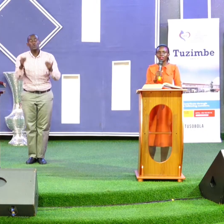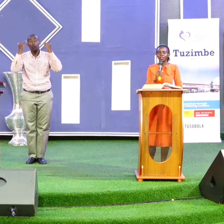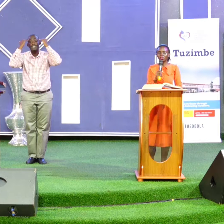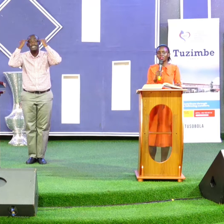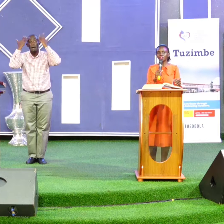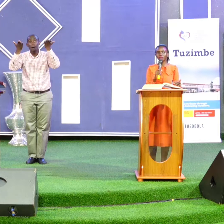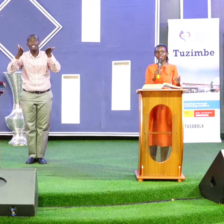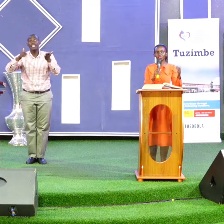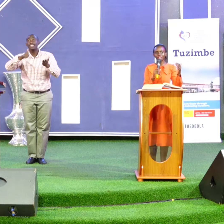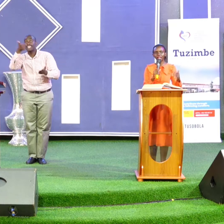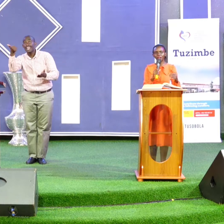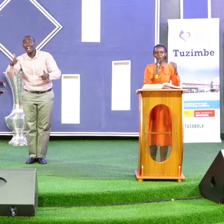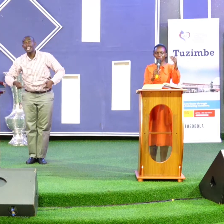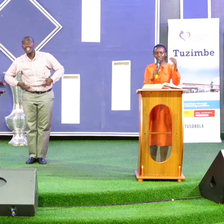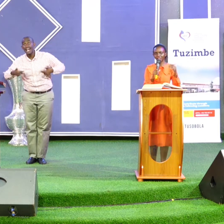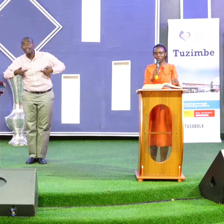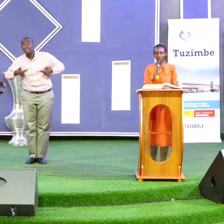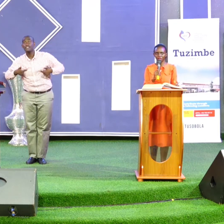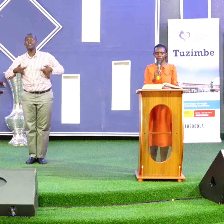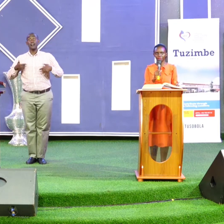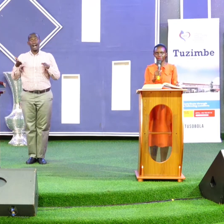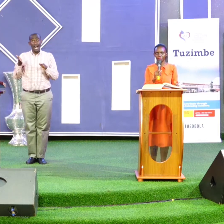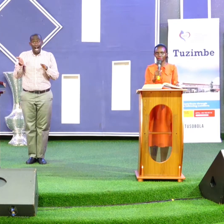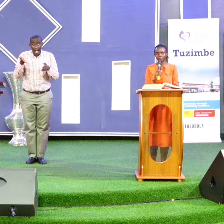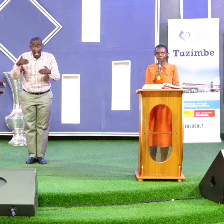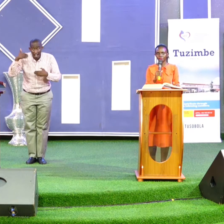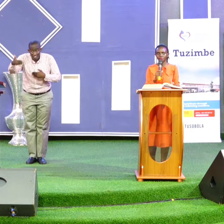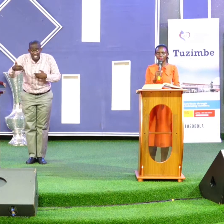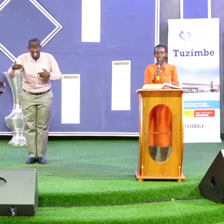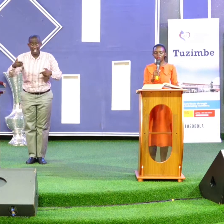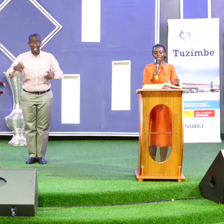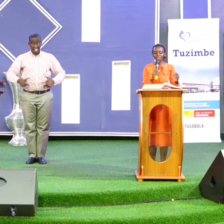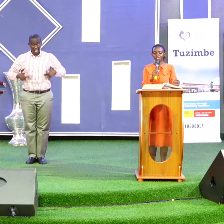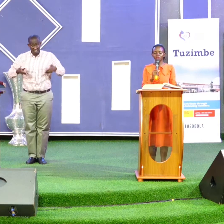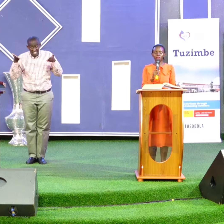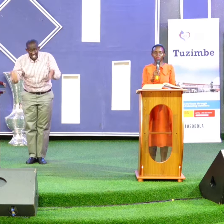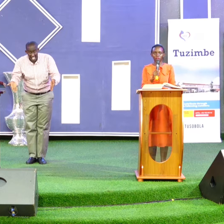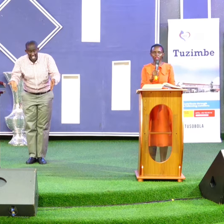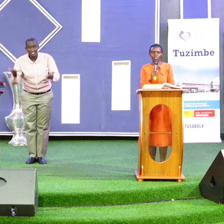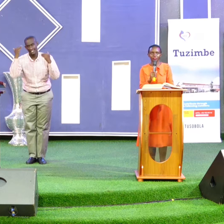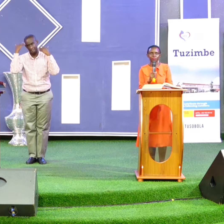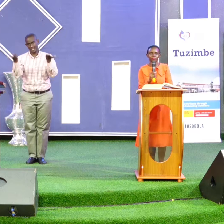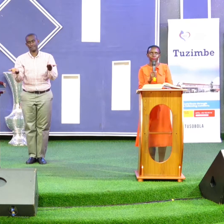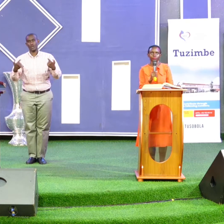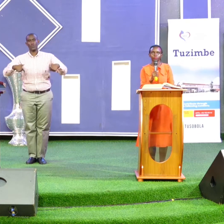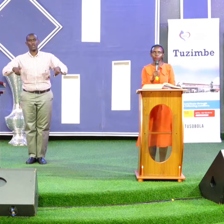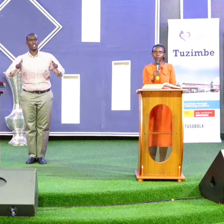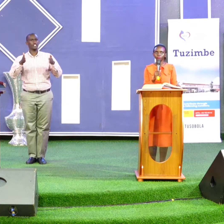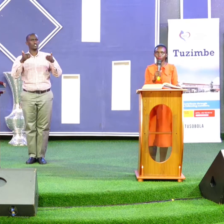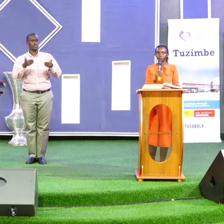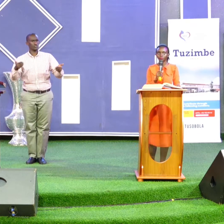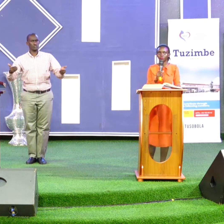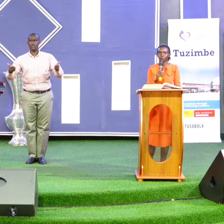might, not knowing there is a life after this one. Even as the children of God,